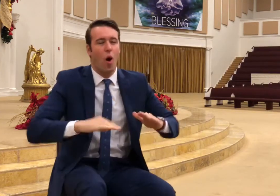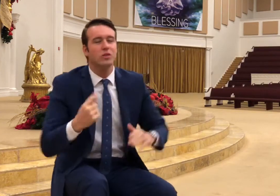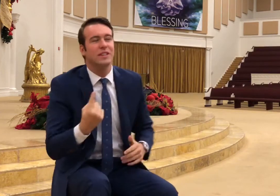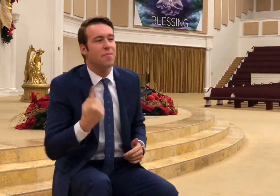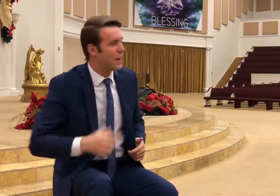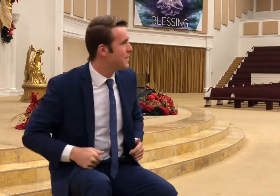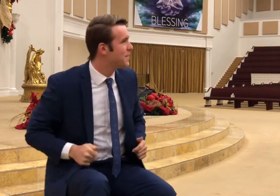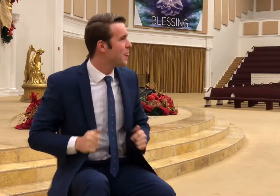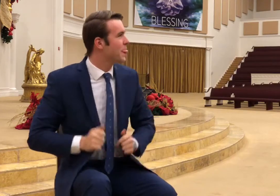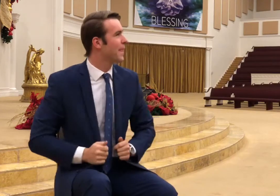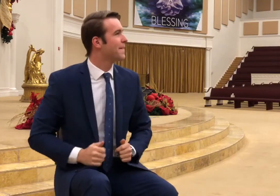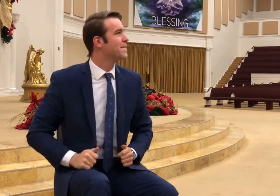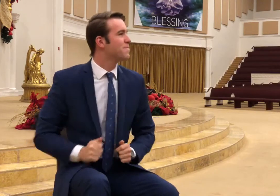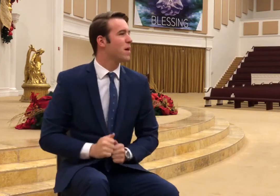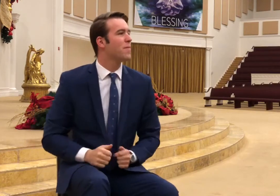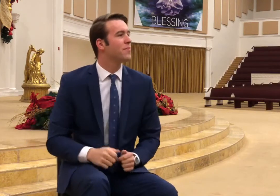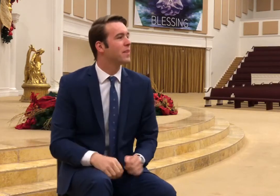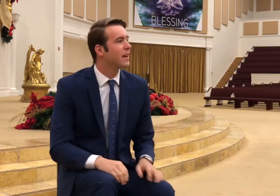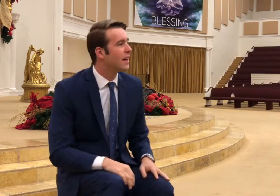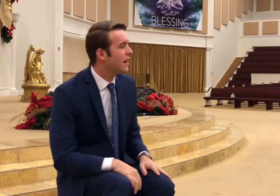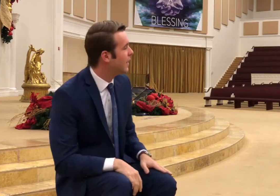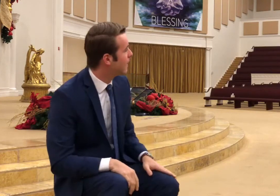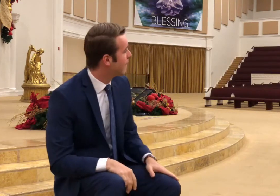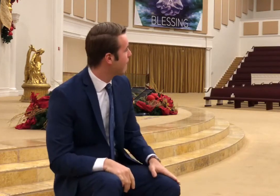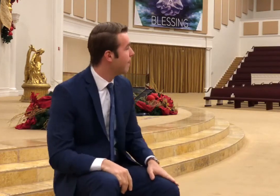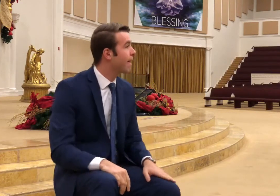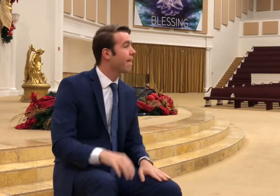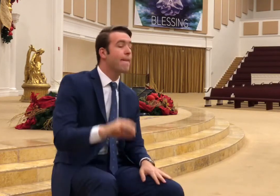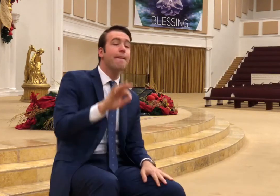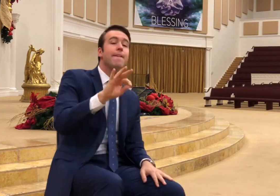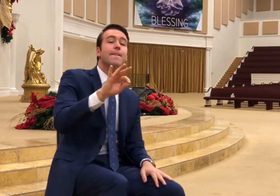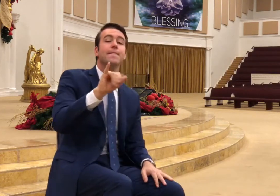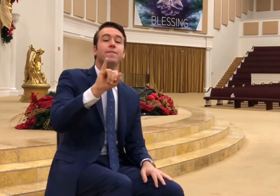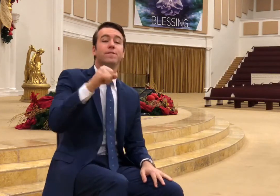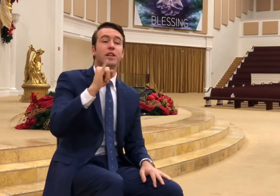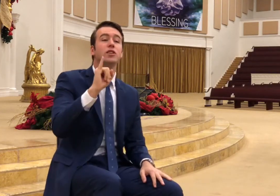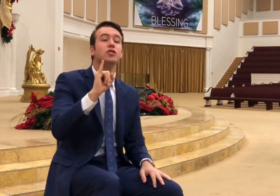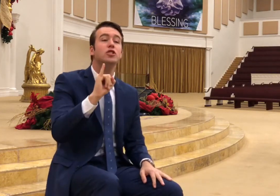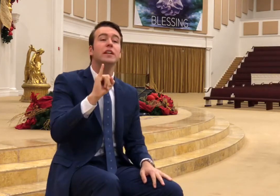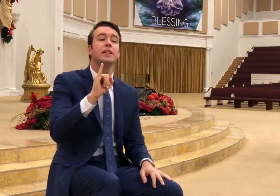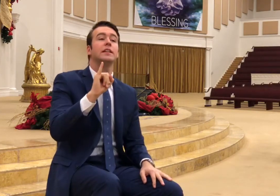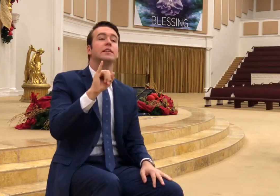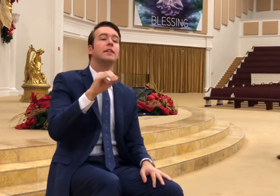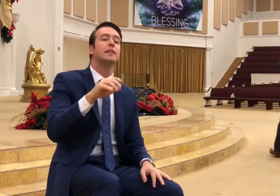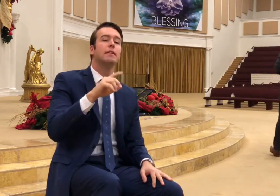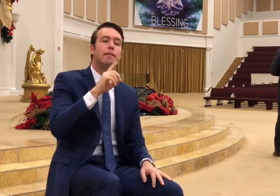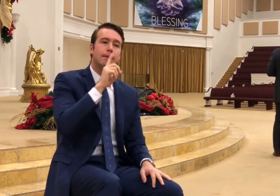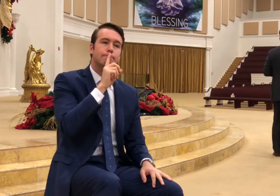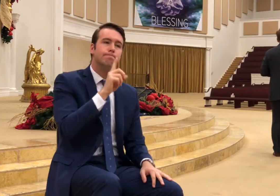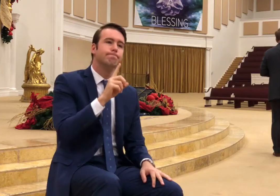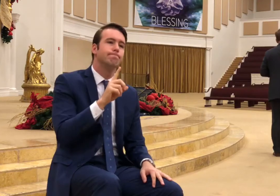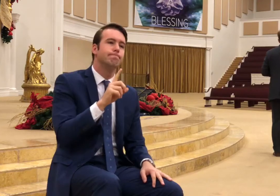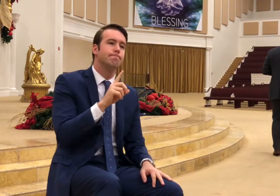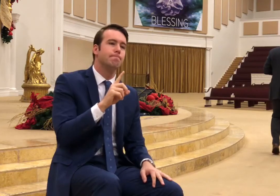whatever. Amen. Glad for them. Fiji is about